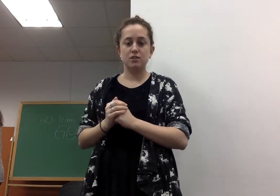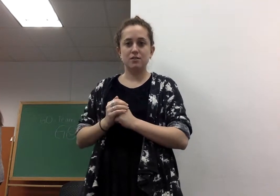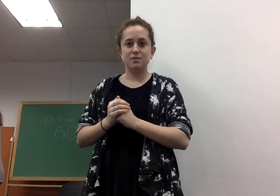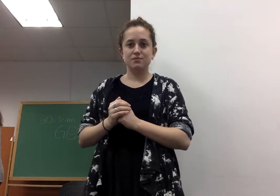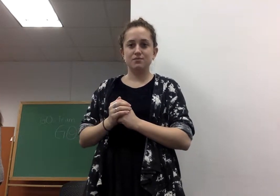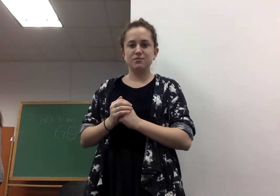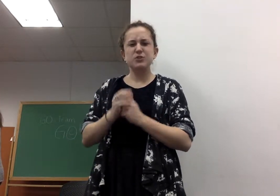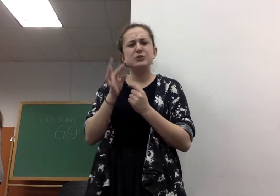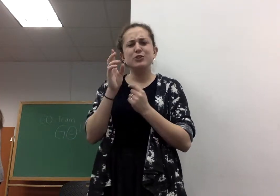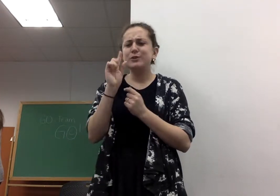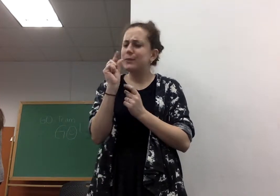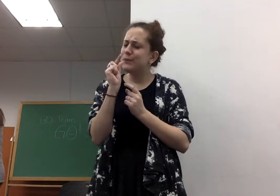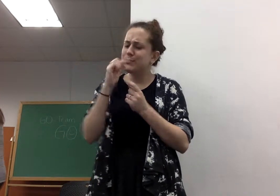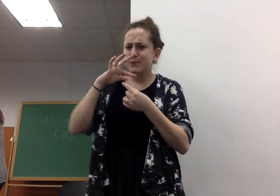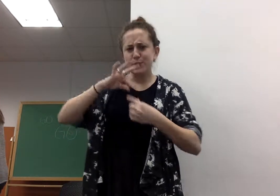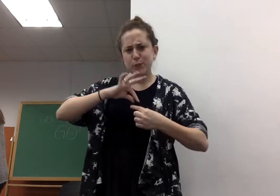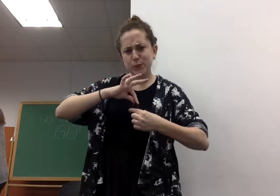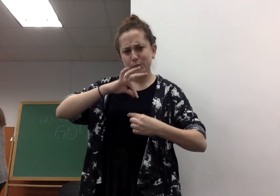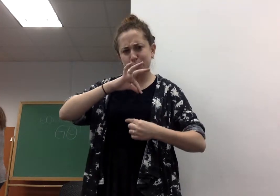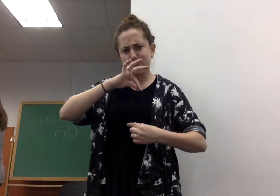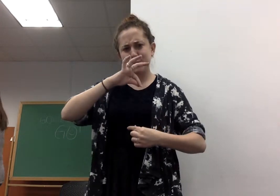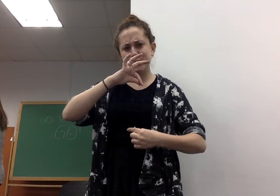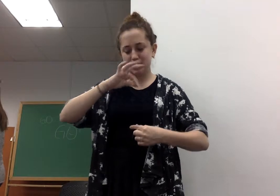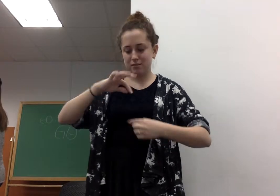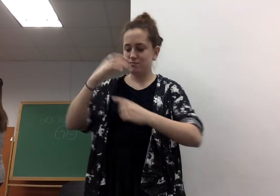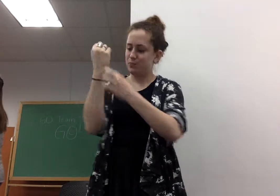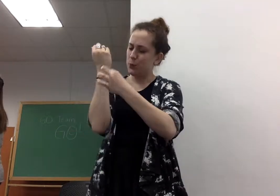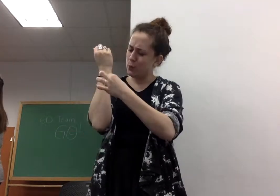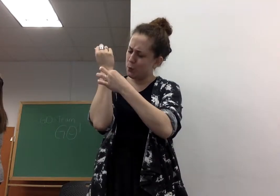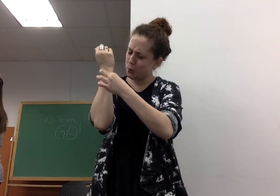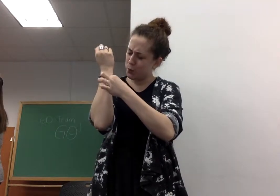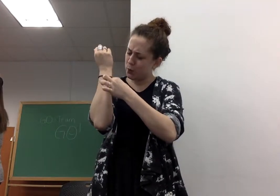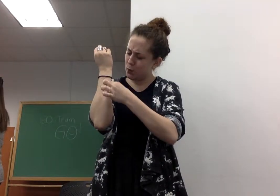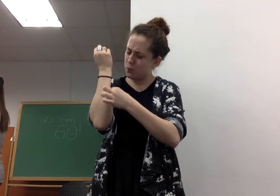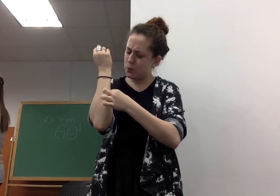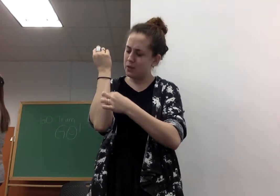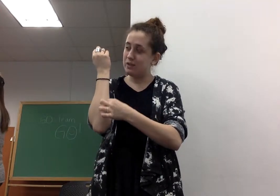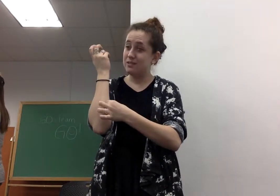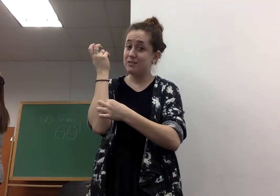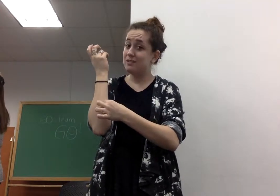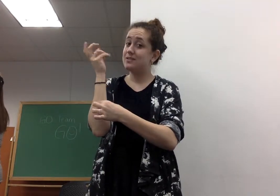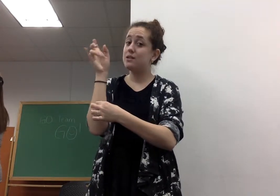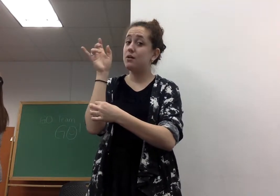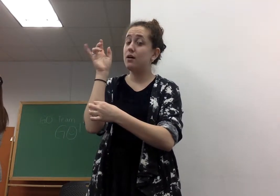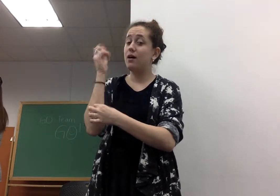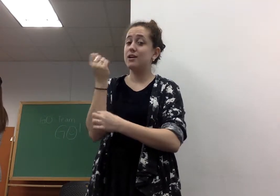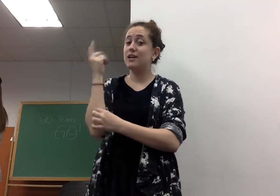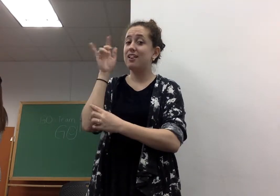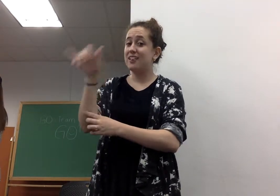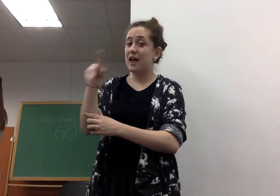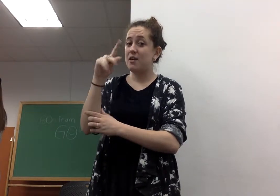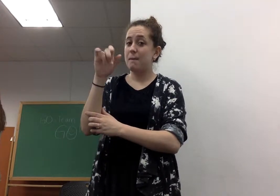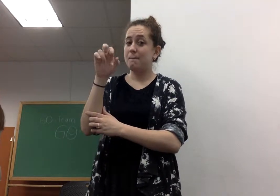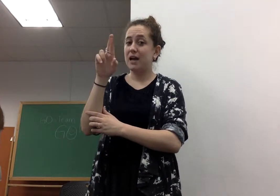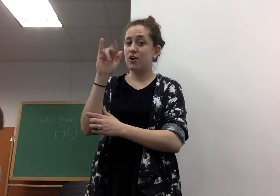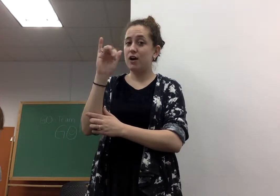crack. Now, that periosteum is going to be real important because the periosteum is a protective sleeve